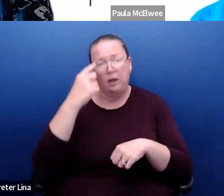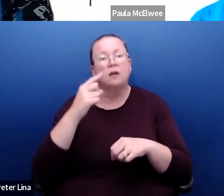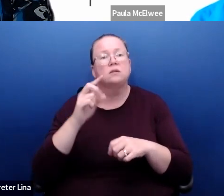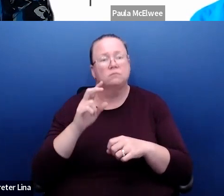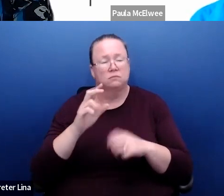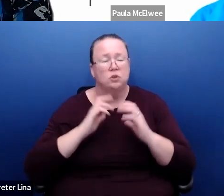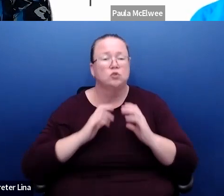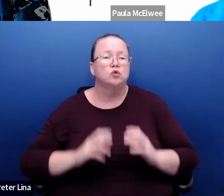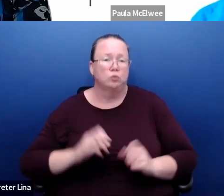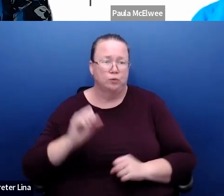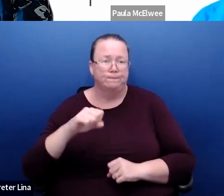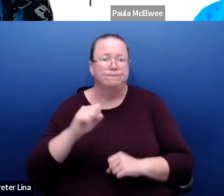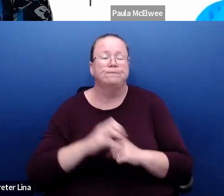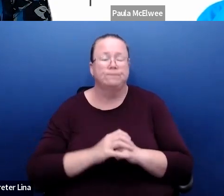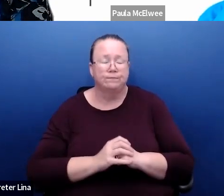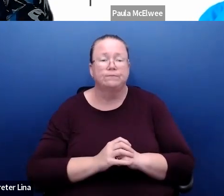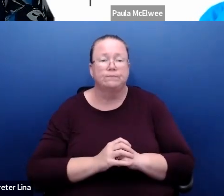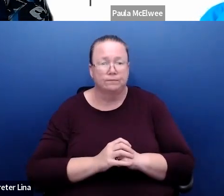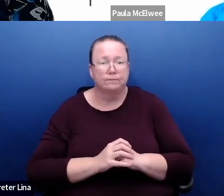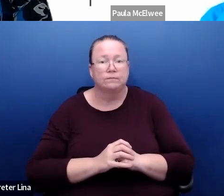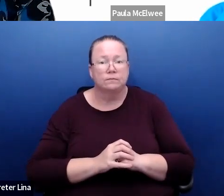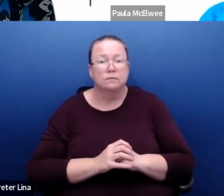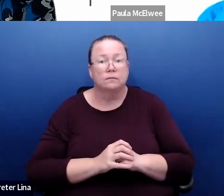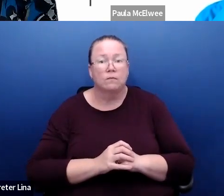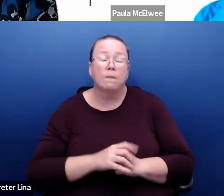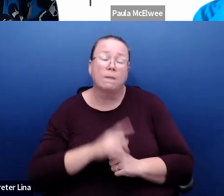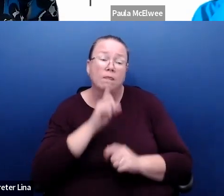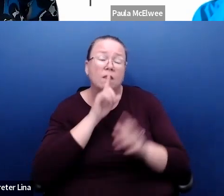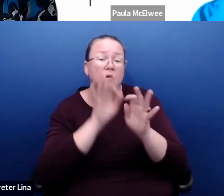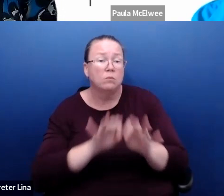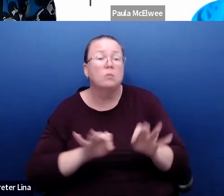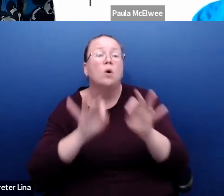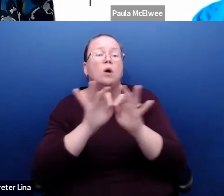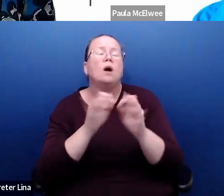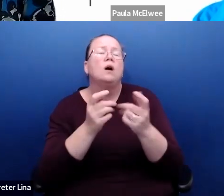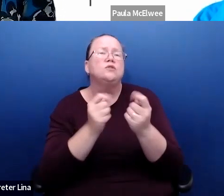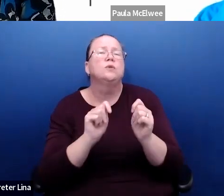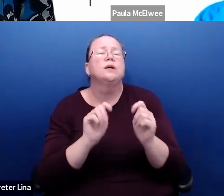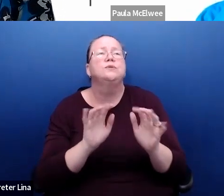consumers. Yeah. It's absolutely critical. I try to